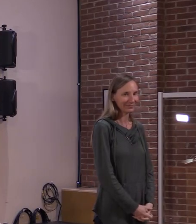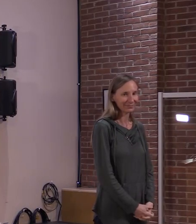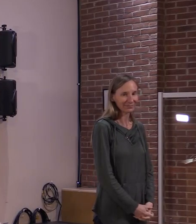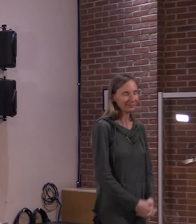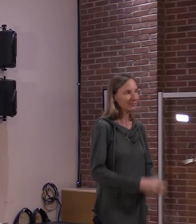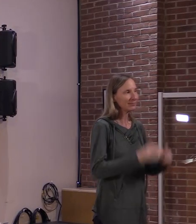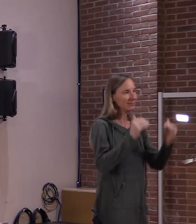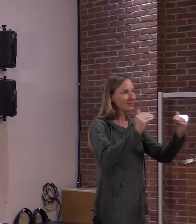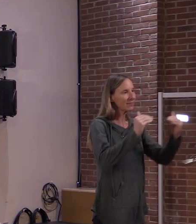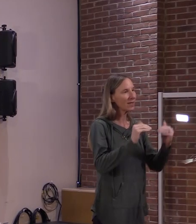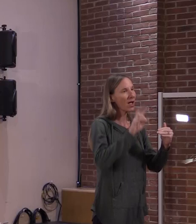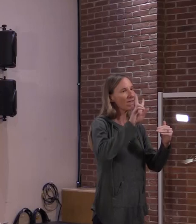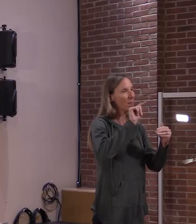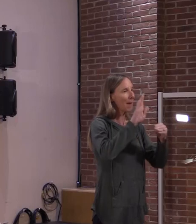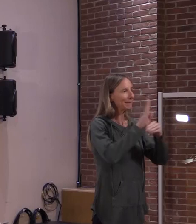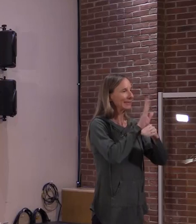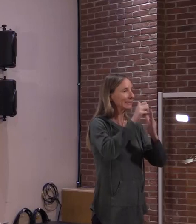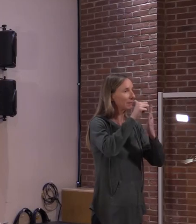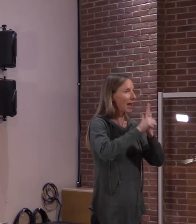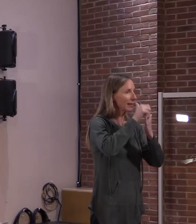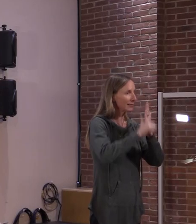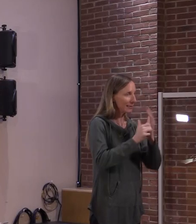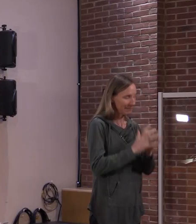Tim McQuiston, Vermont Business